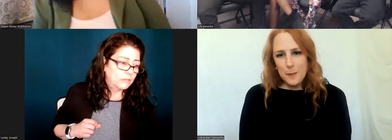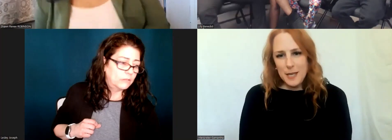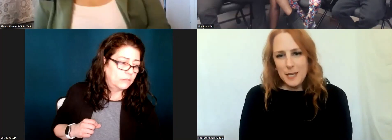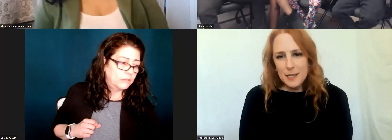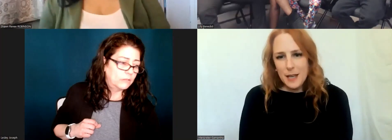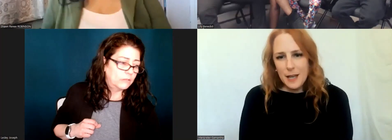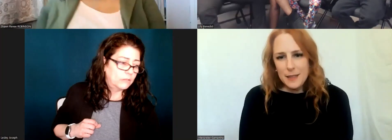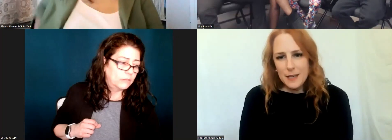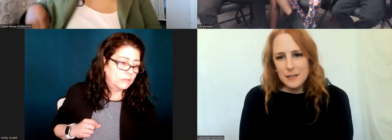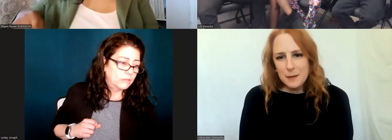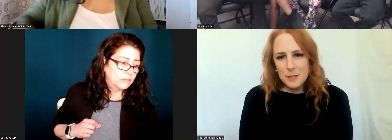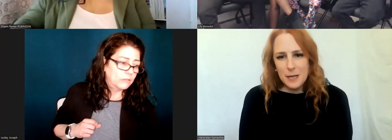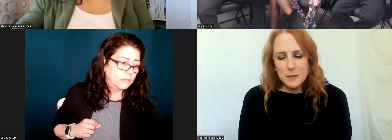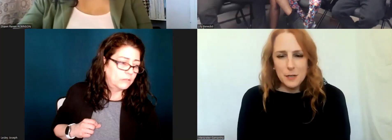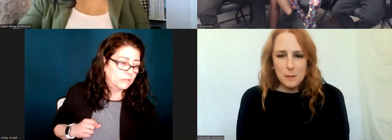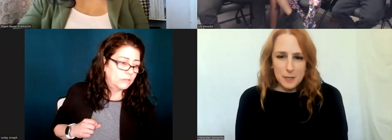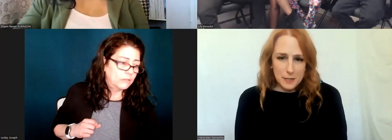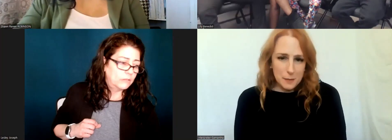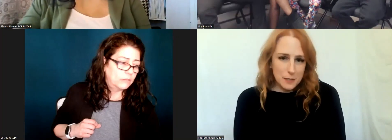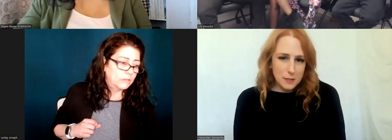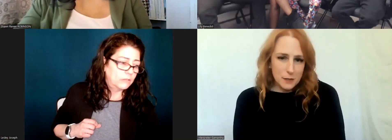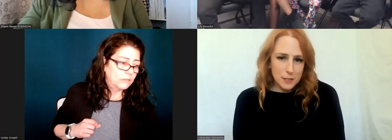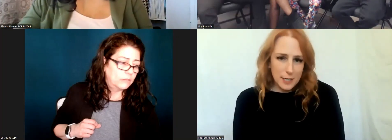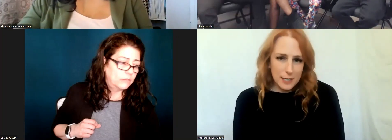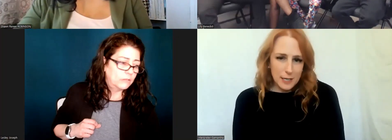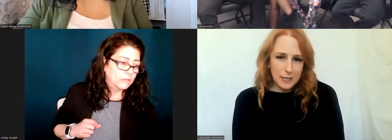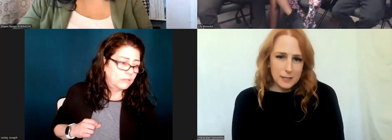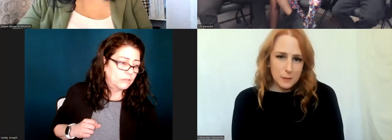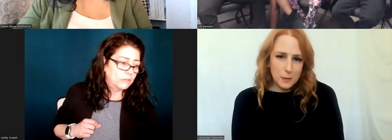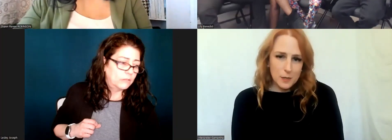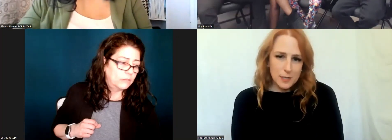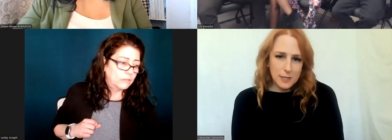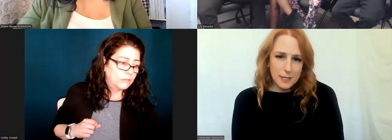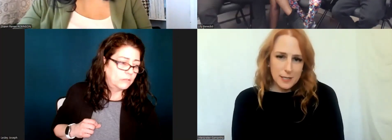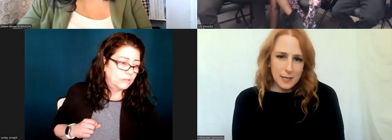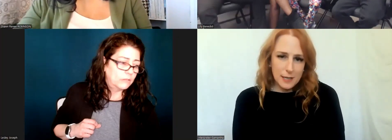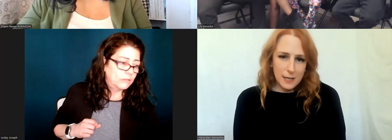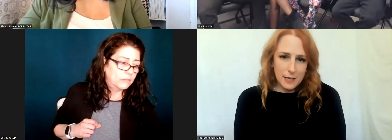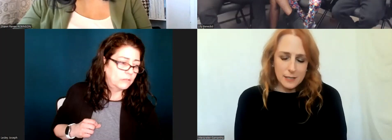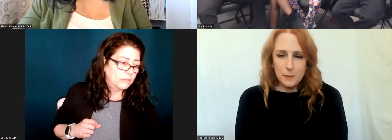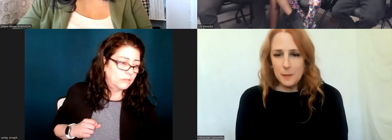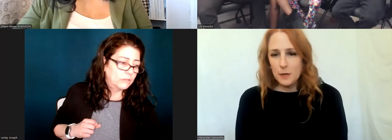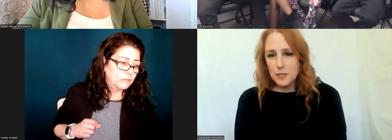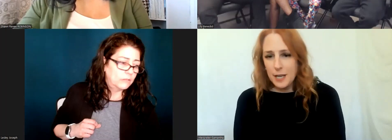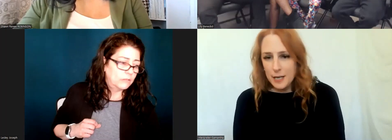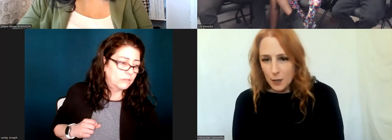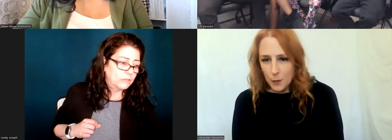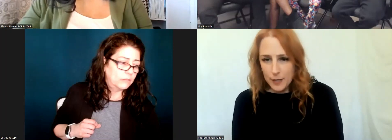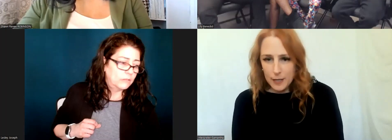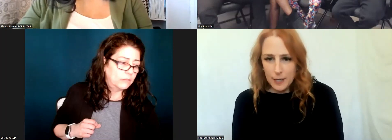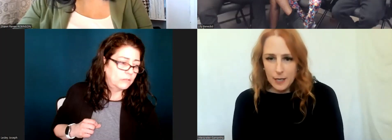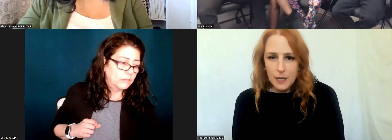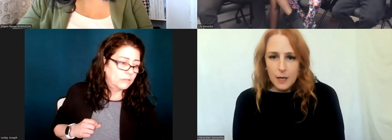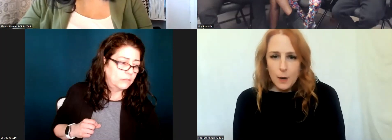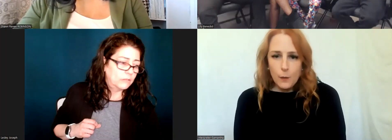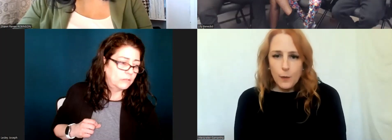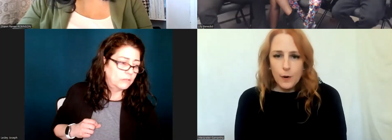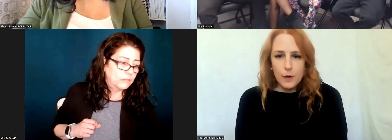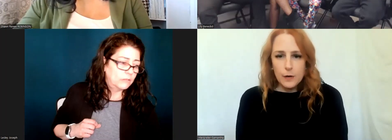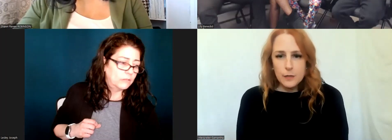Well, for me, I think sometimes there can be still misunderstandings when we're discussing things and people are signing